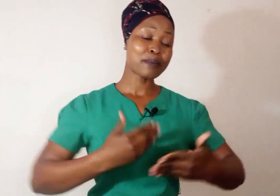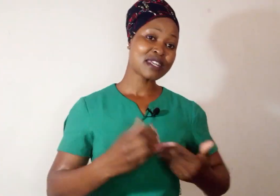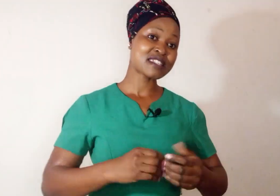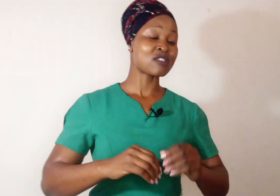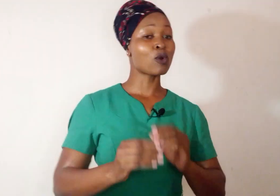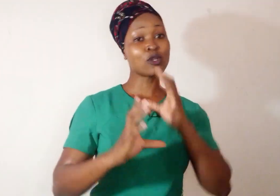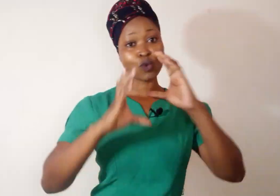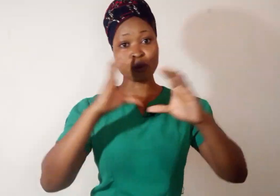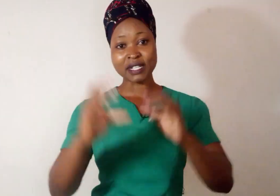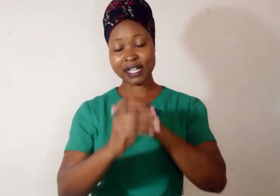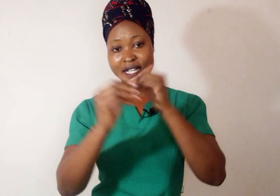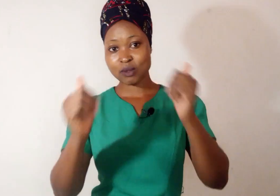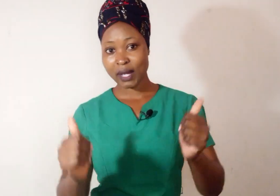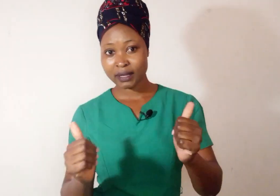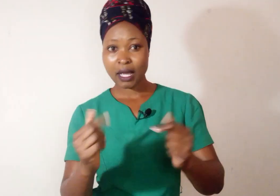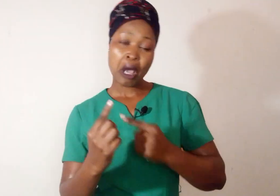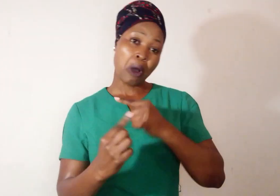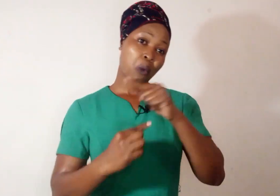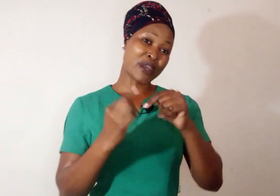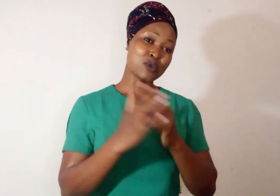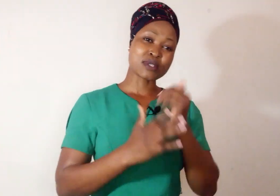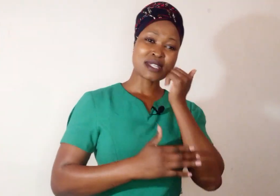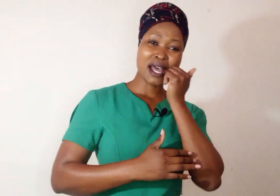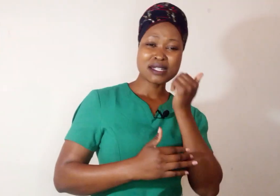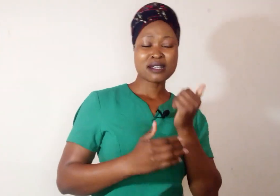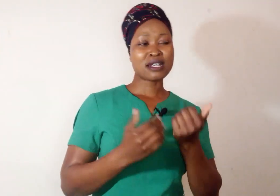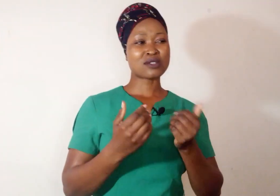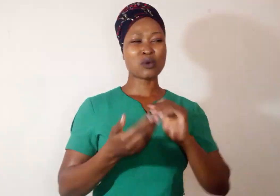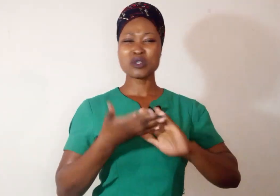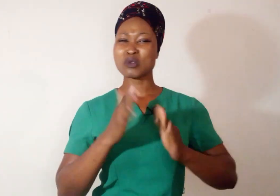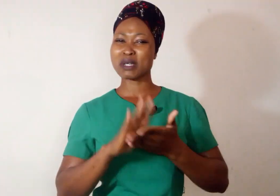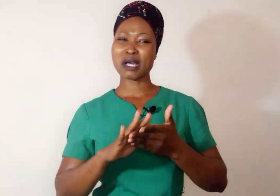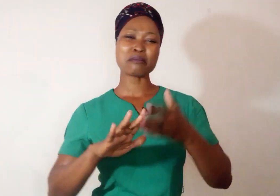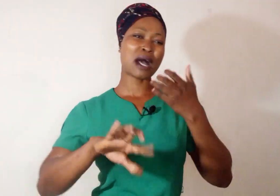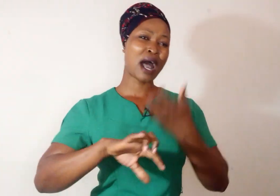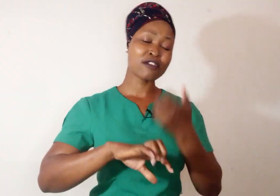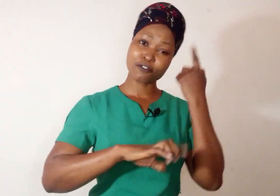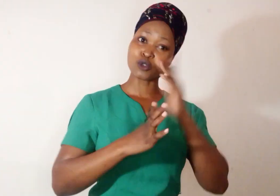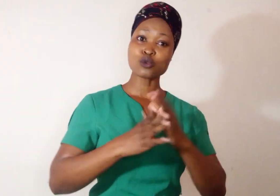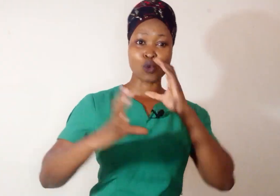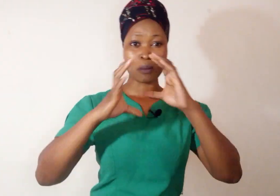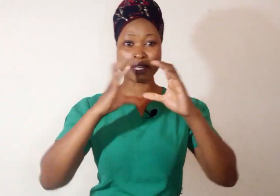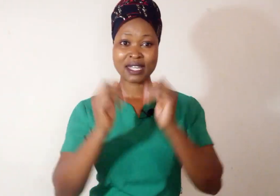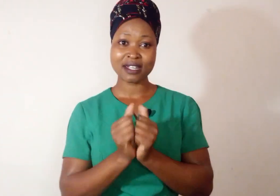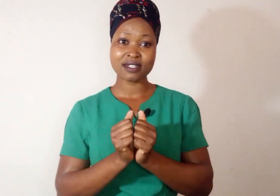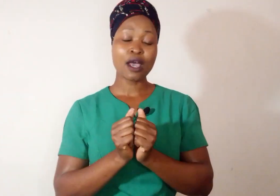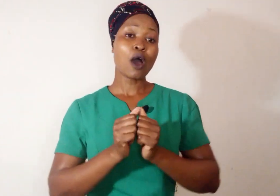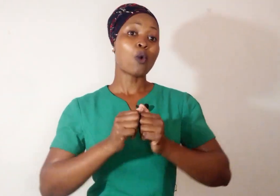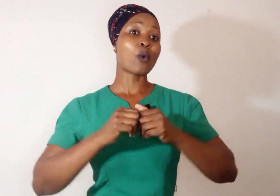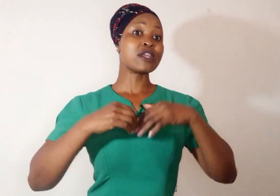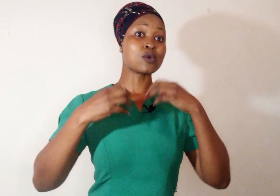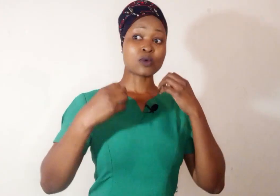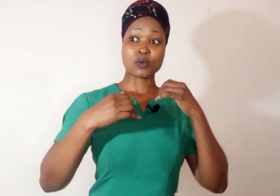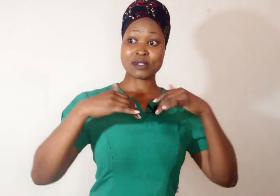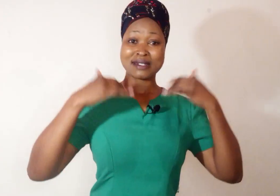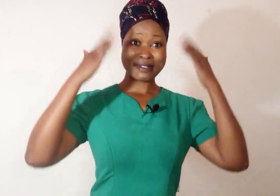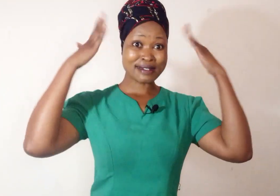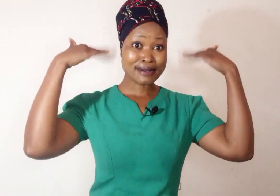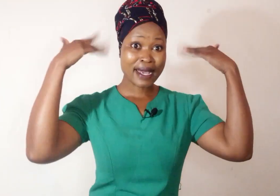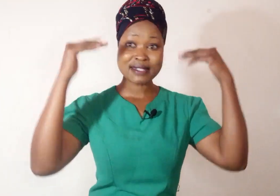happiness and you're going to communicate well. When you're sad, it's going to become hard for you to communicate. When you're